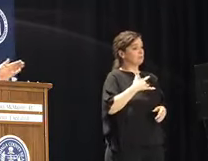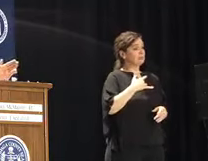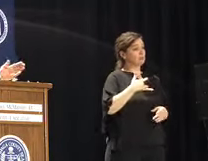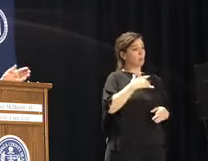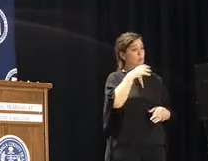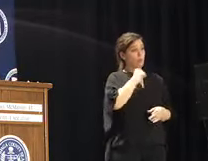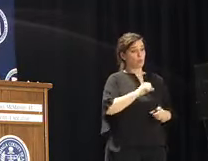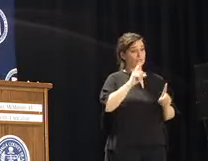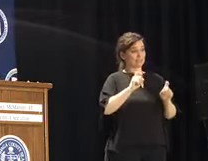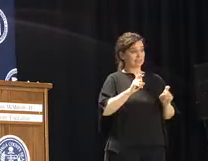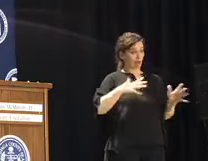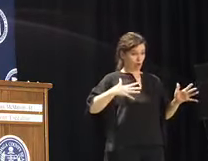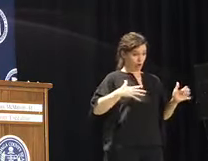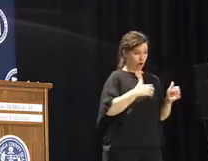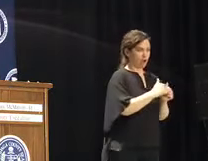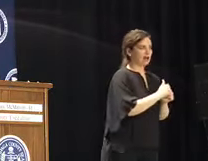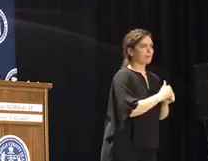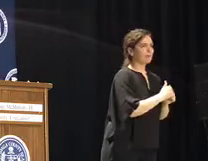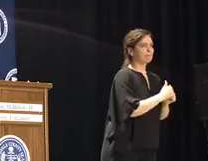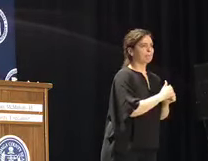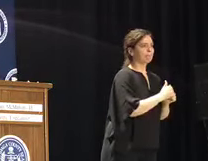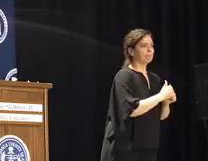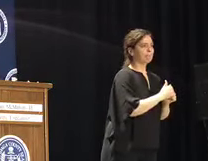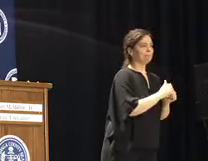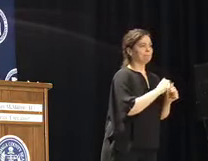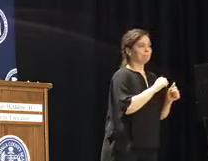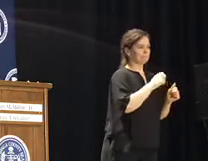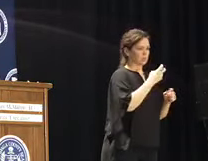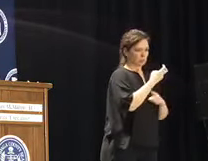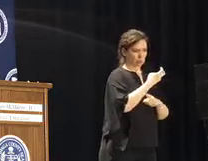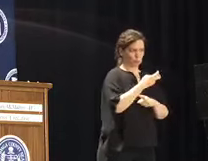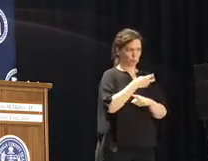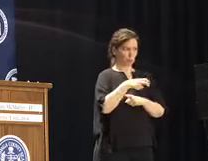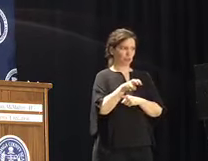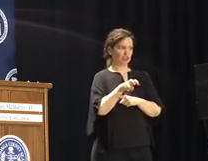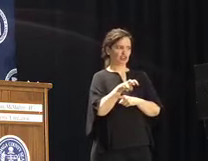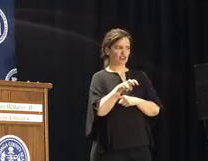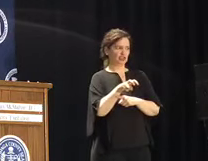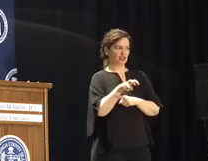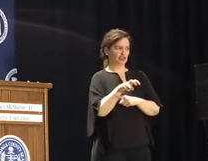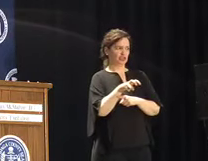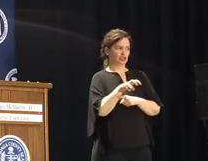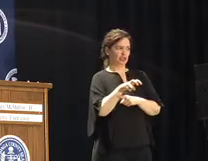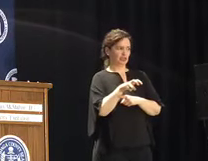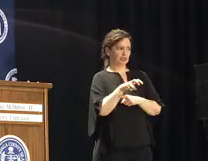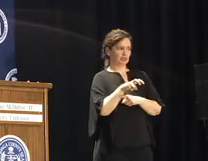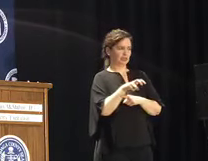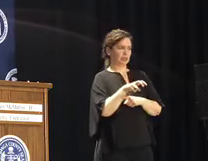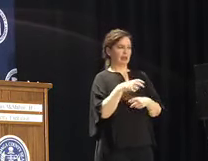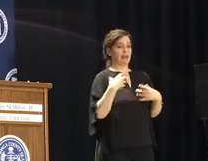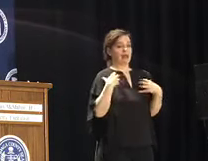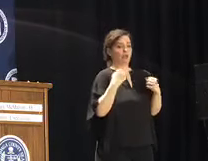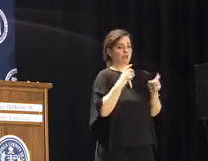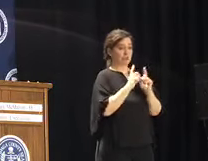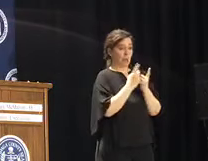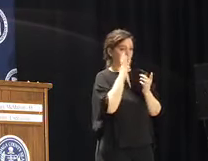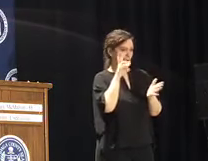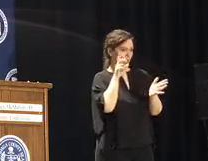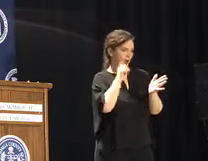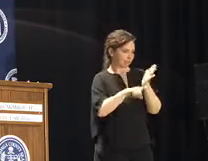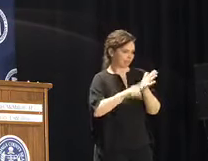24 to 48 hour turn times. We can work fast, and that our health department can get really on top of that.